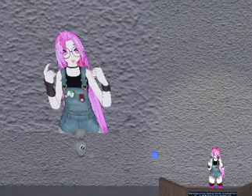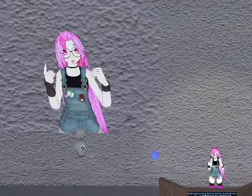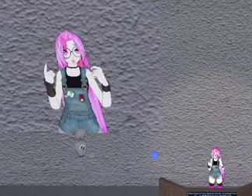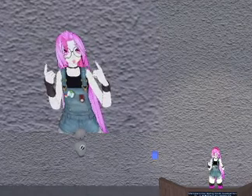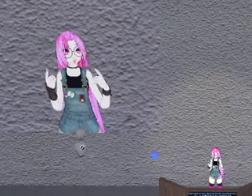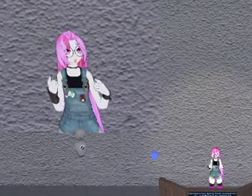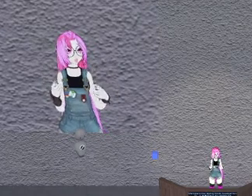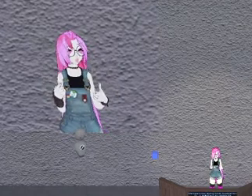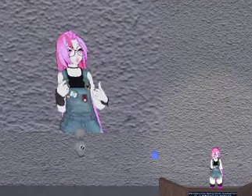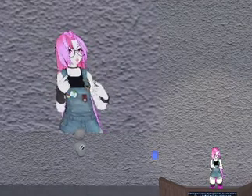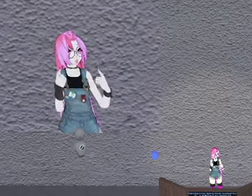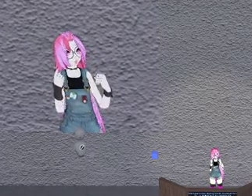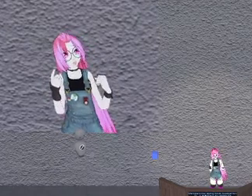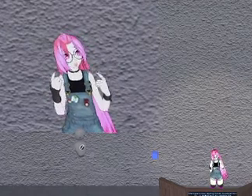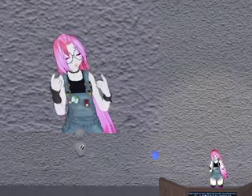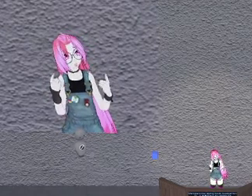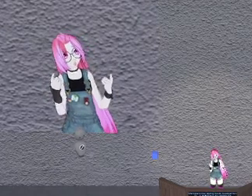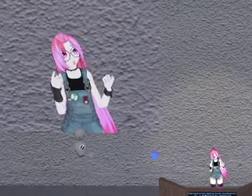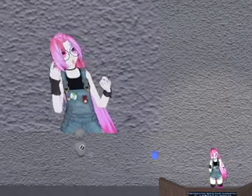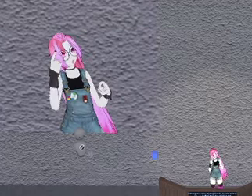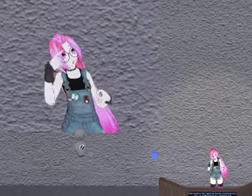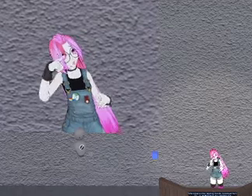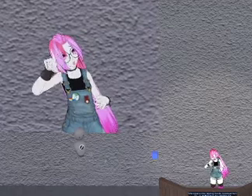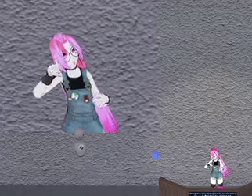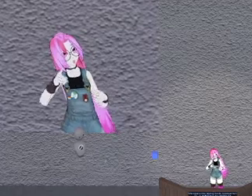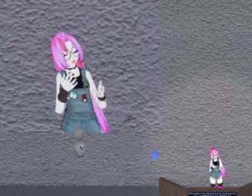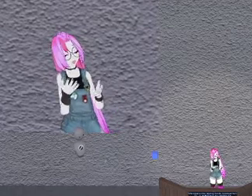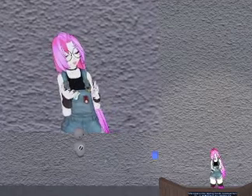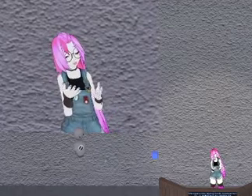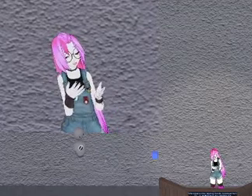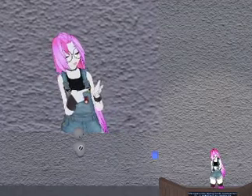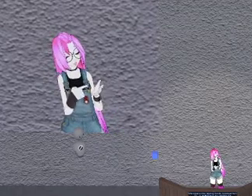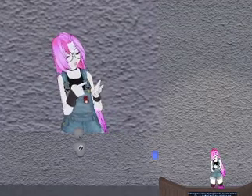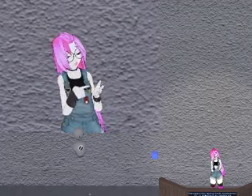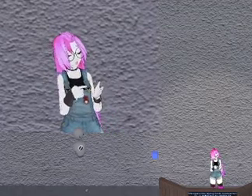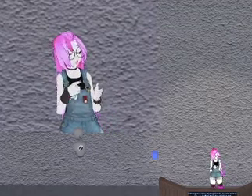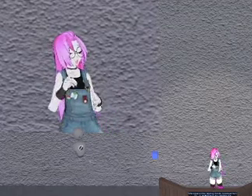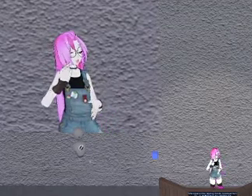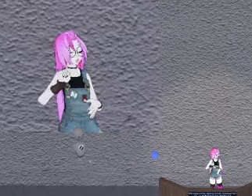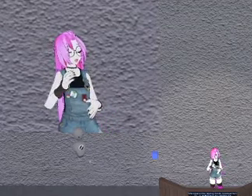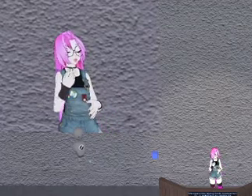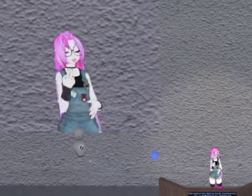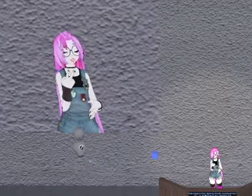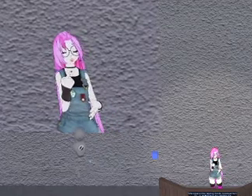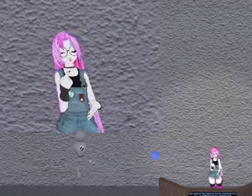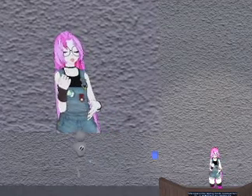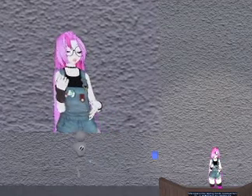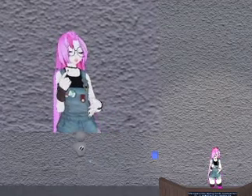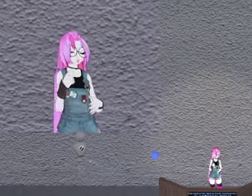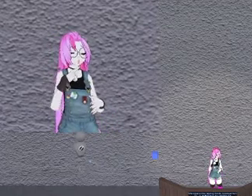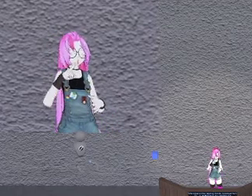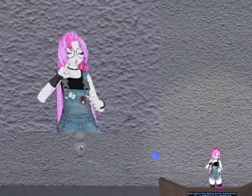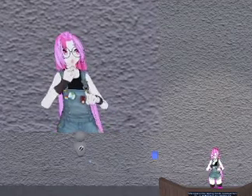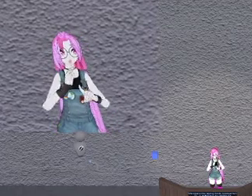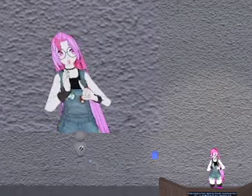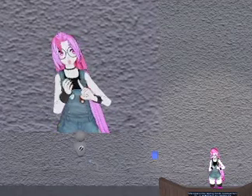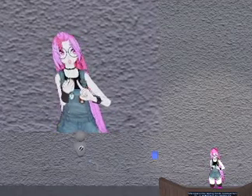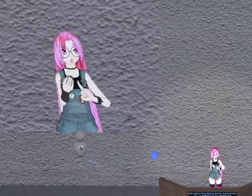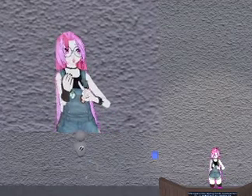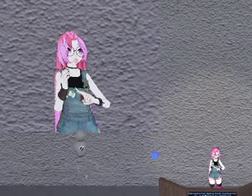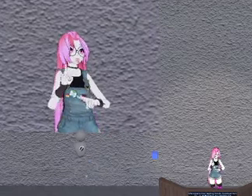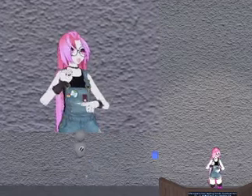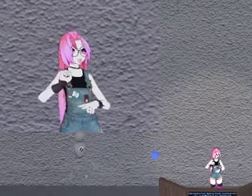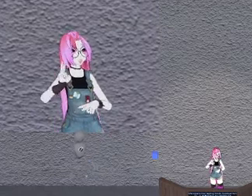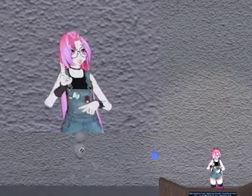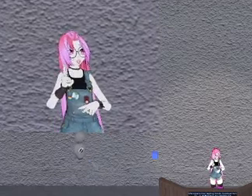of course the whole time it's going to be open to questions. So if you have any questions like topics you want to discuss, or a